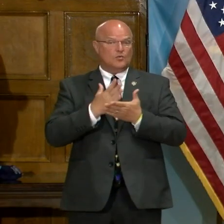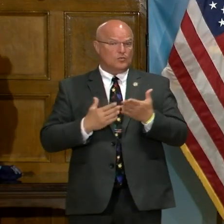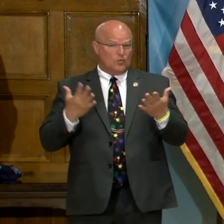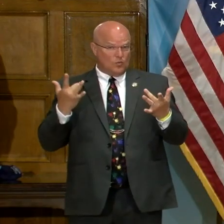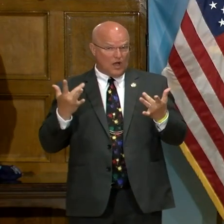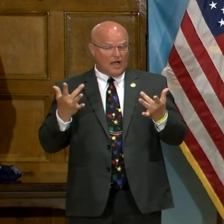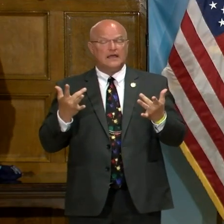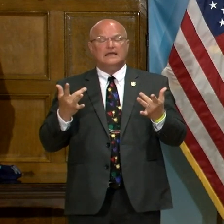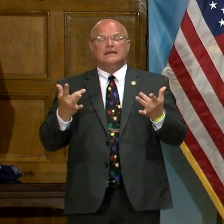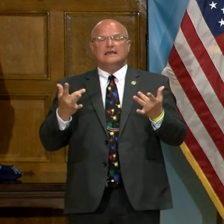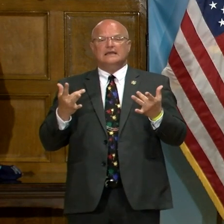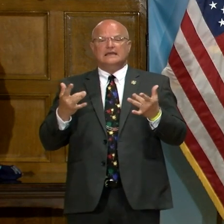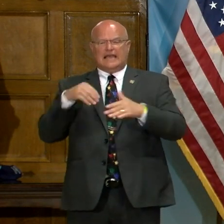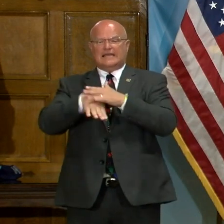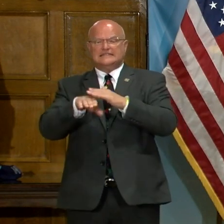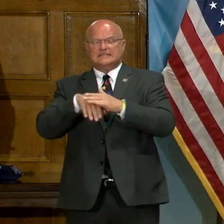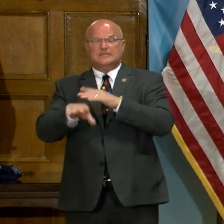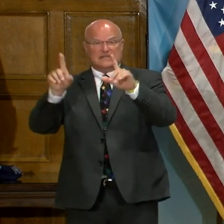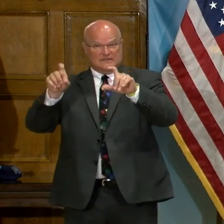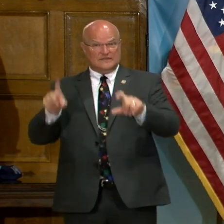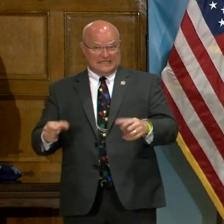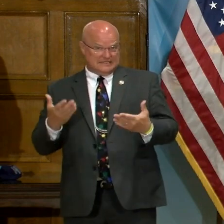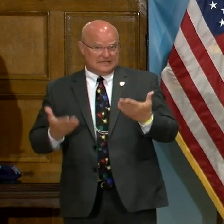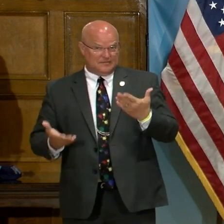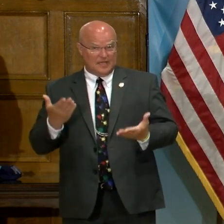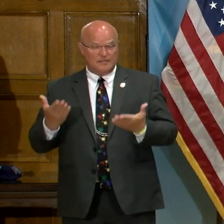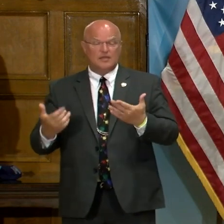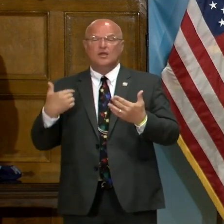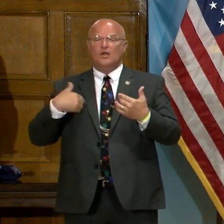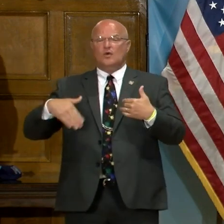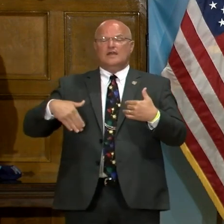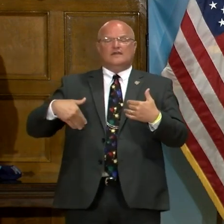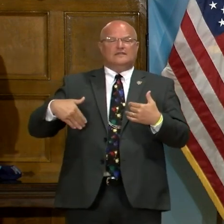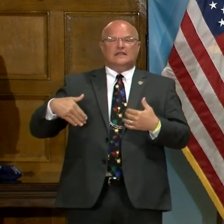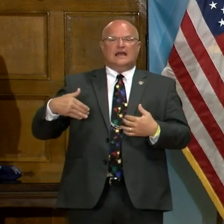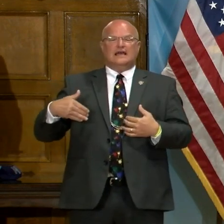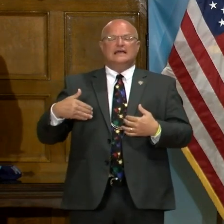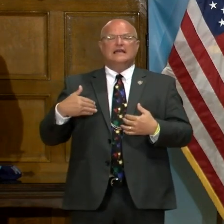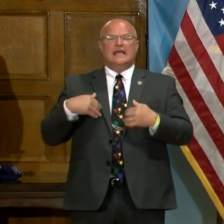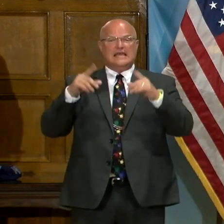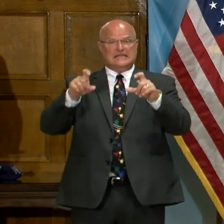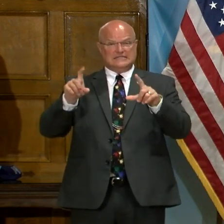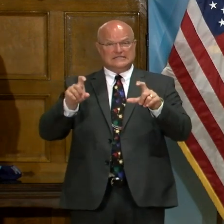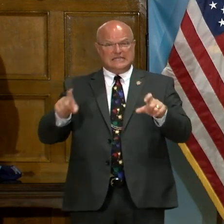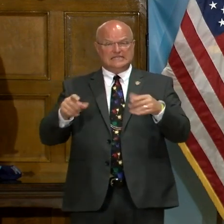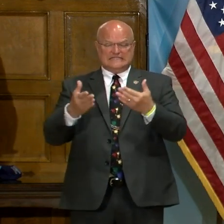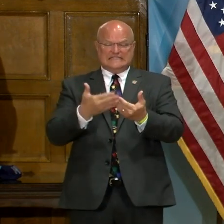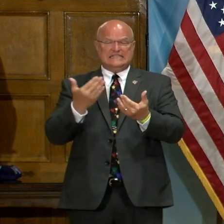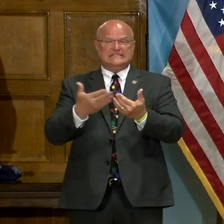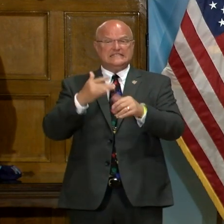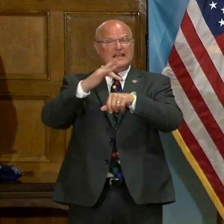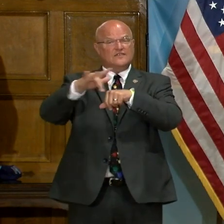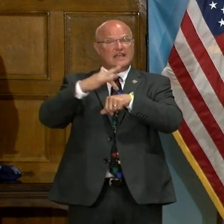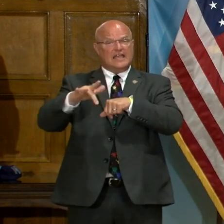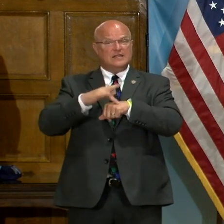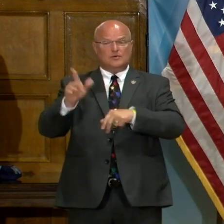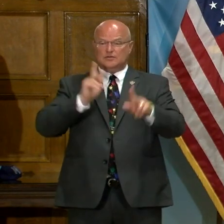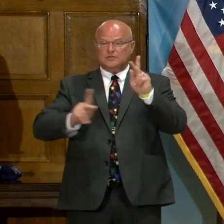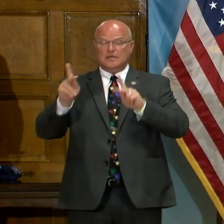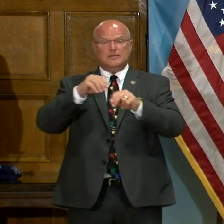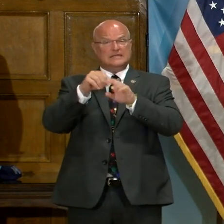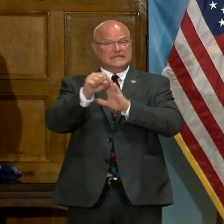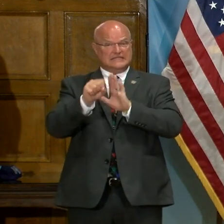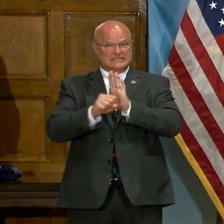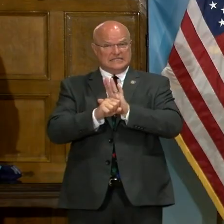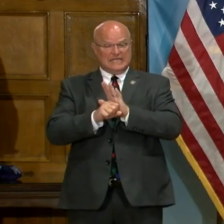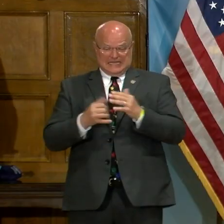this may be accessibility of testing. We have not had testing as easily available to everyone in the